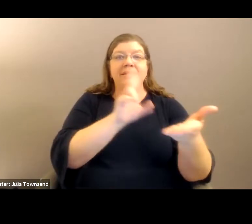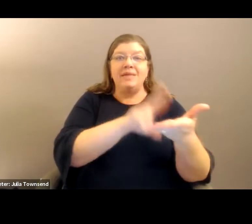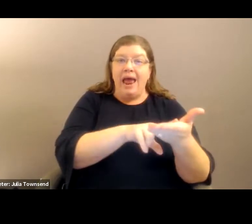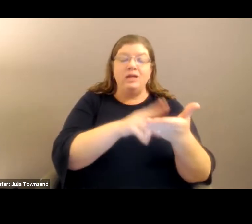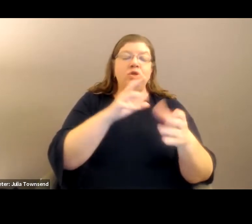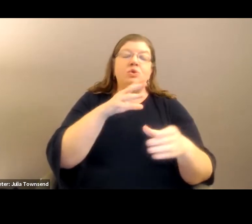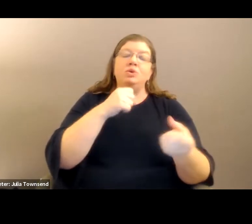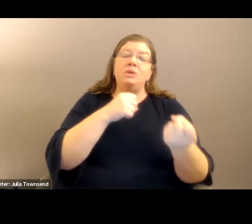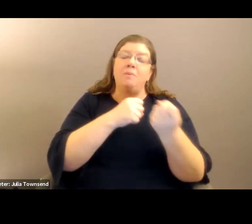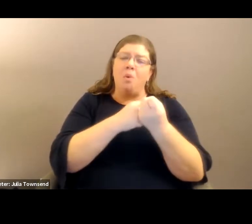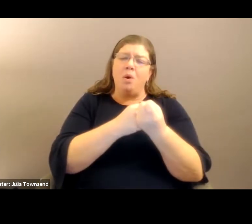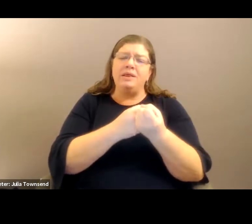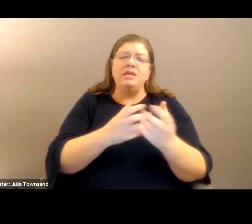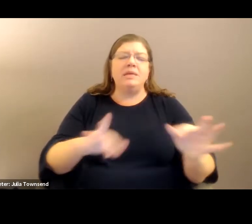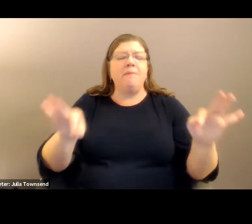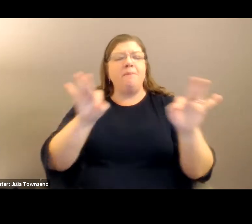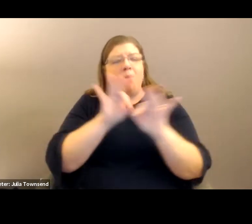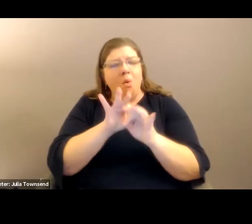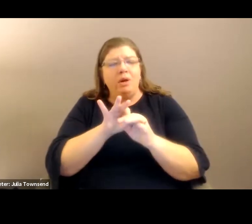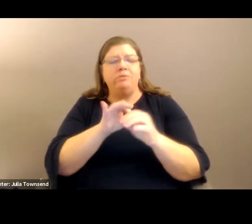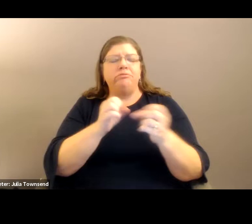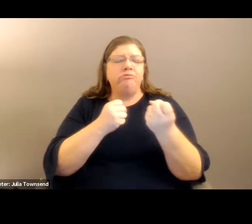children's health and climate.